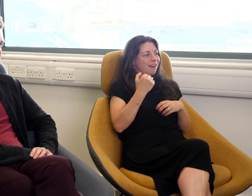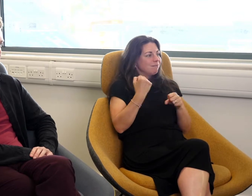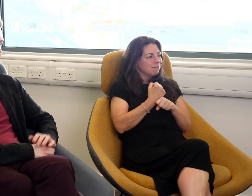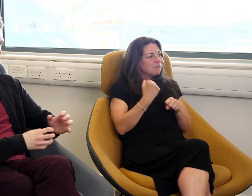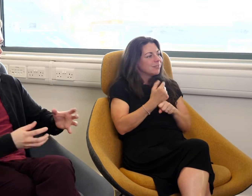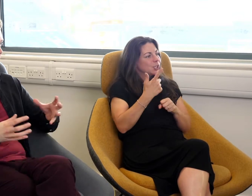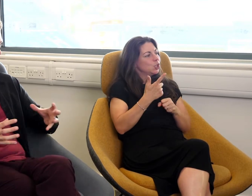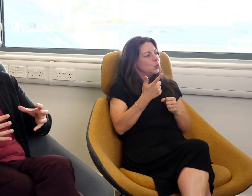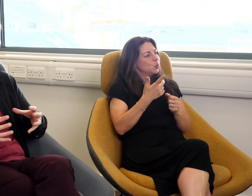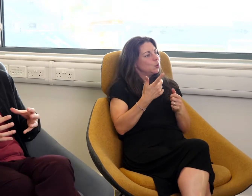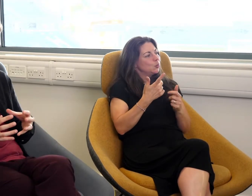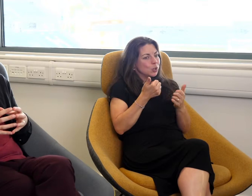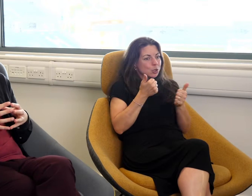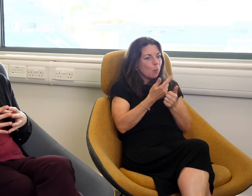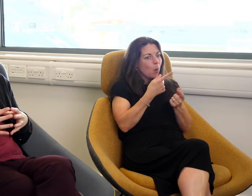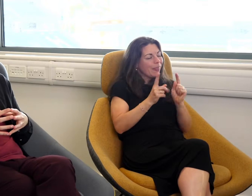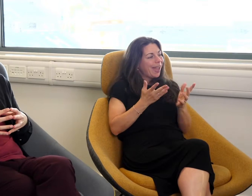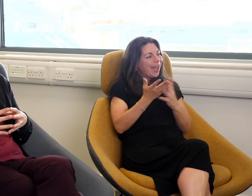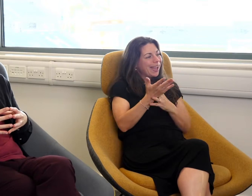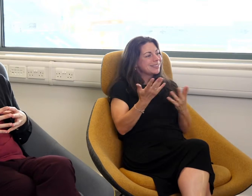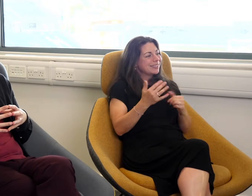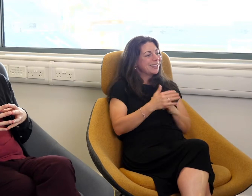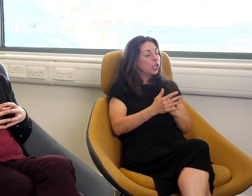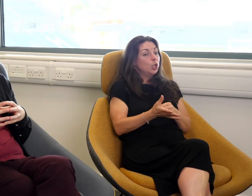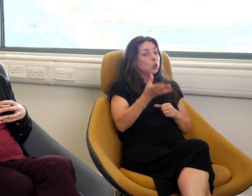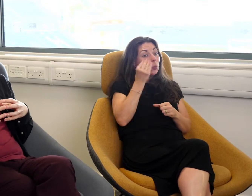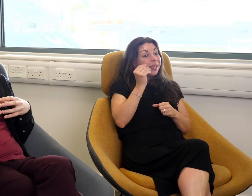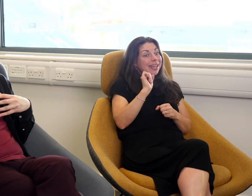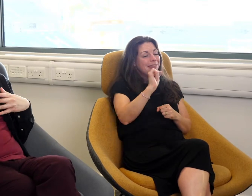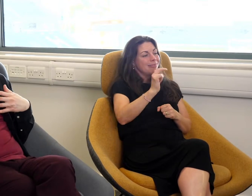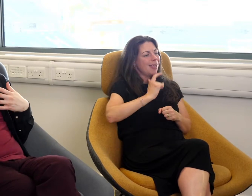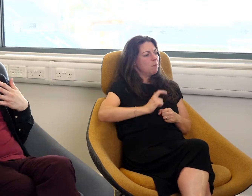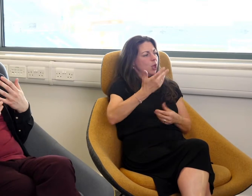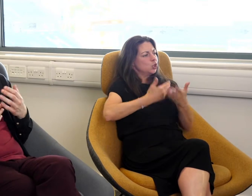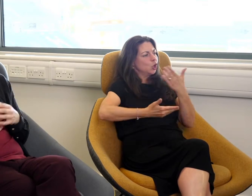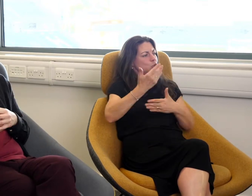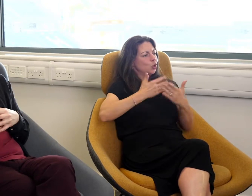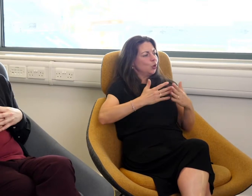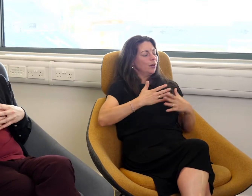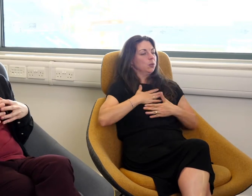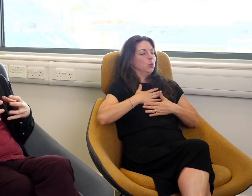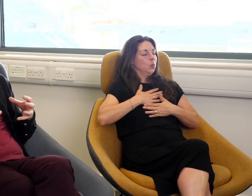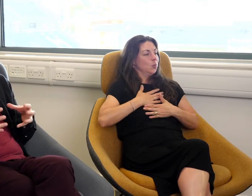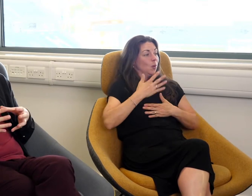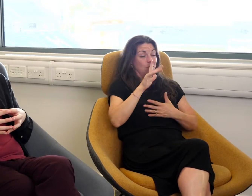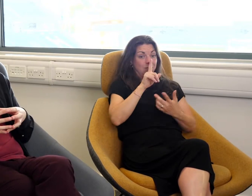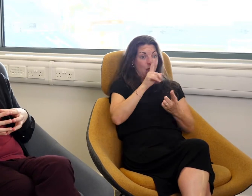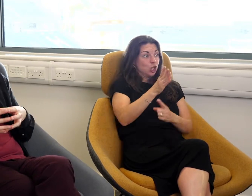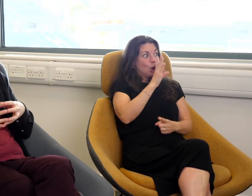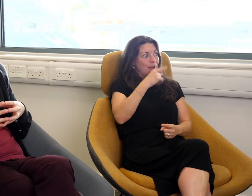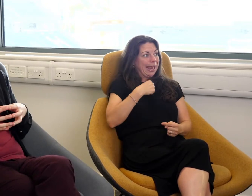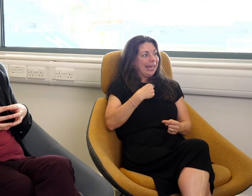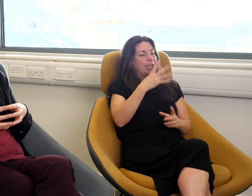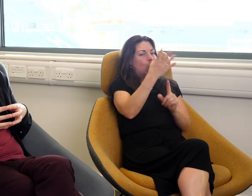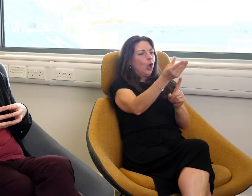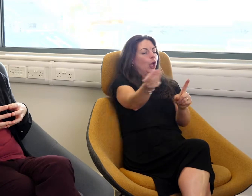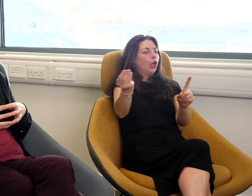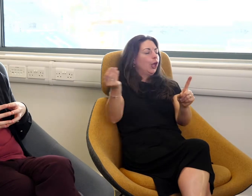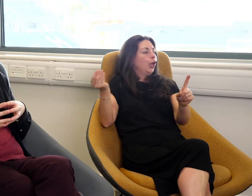hear those personal stories directly, so that then gives me the kind of ammunition, if you will, that